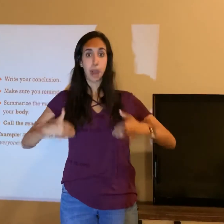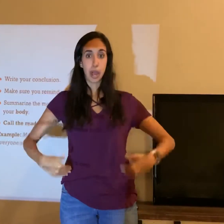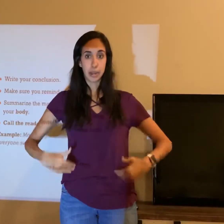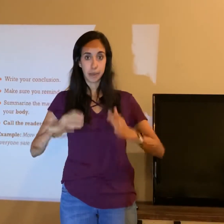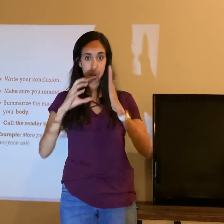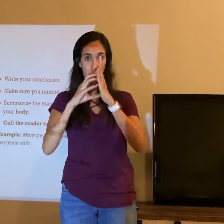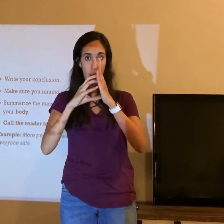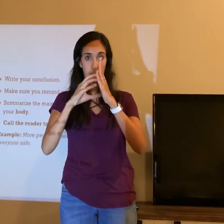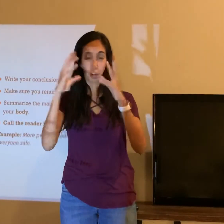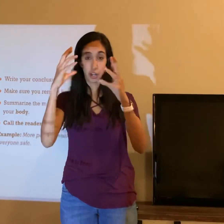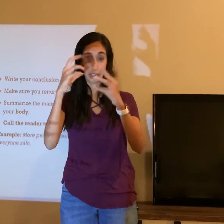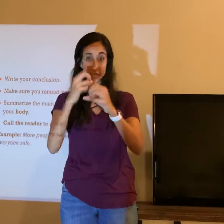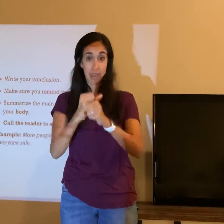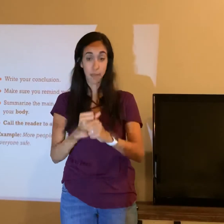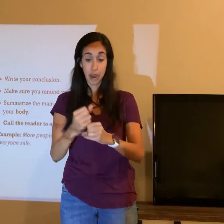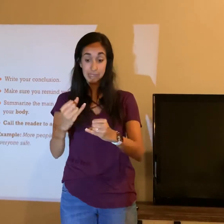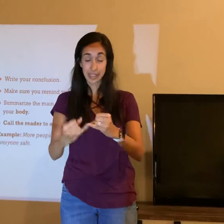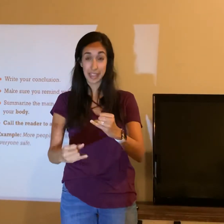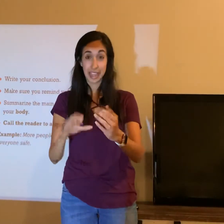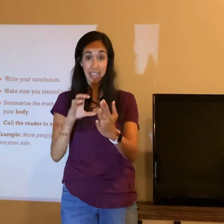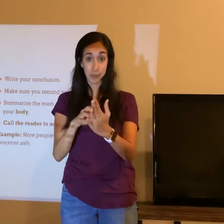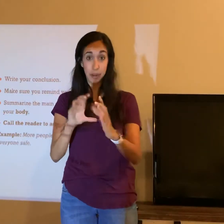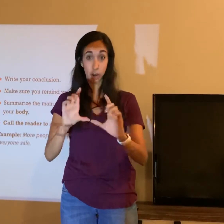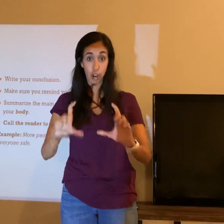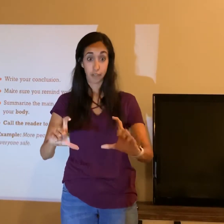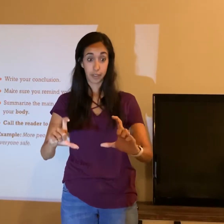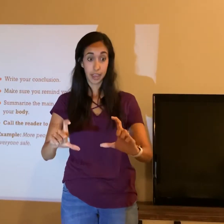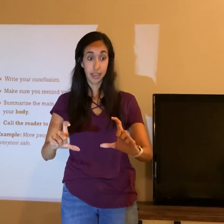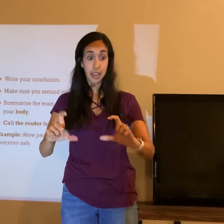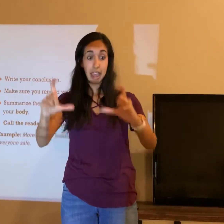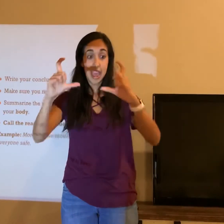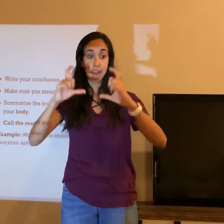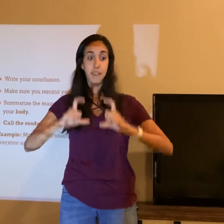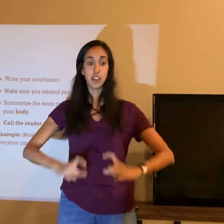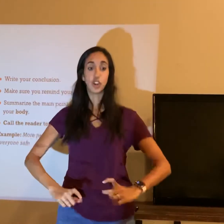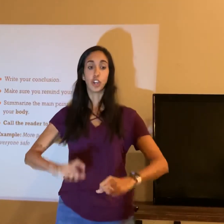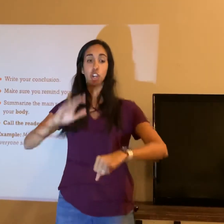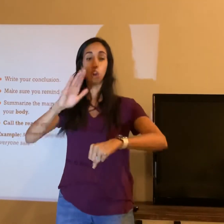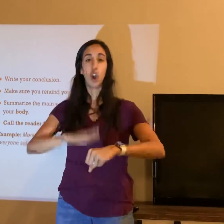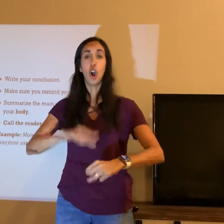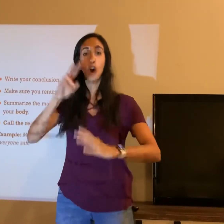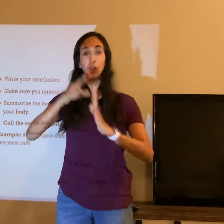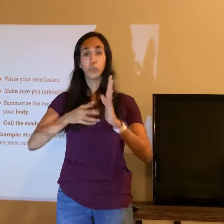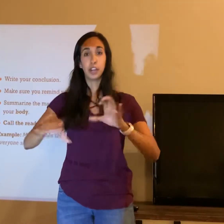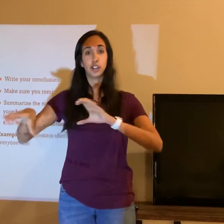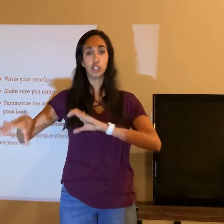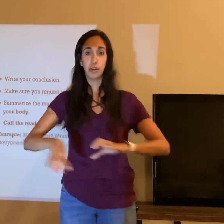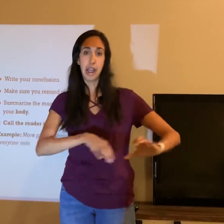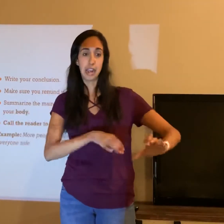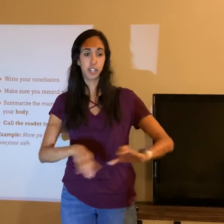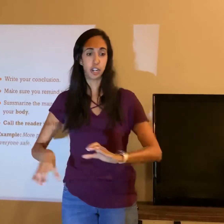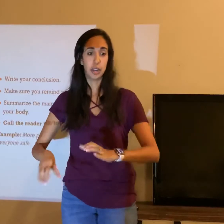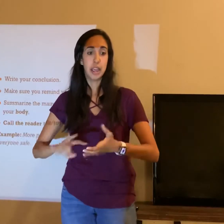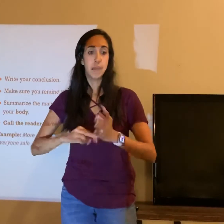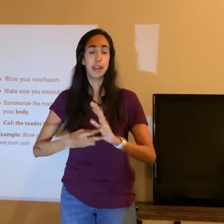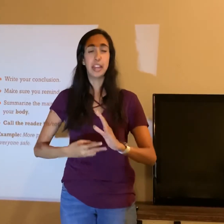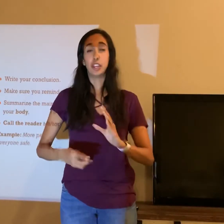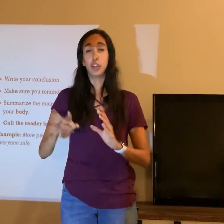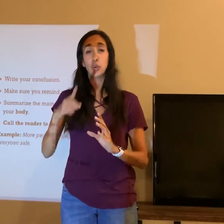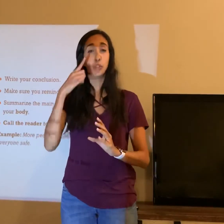body paragraph. You're gonna summarize in the last paragraph, okay? And then you're gonna call the readers to action, meaning you